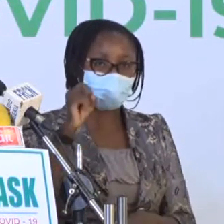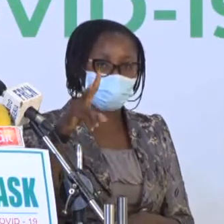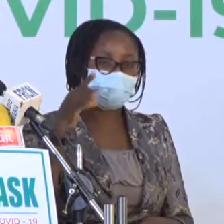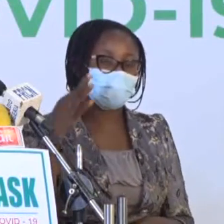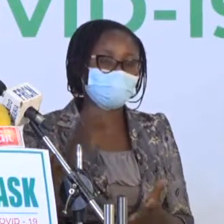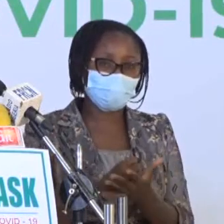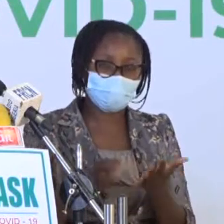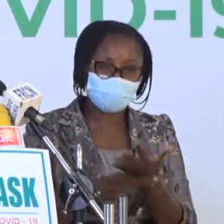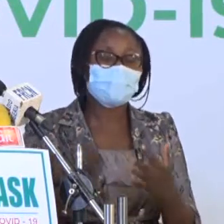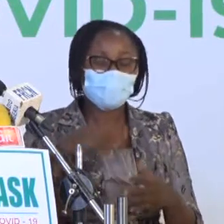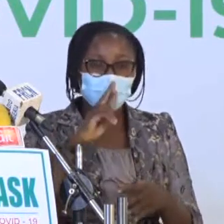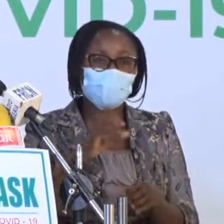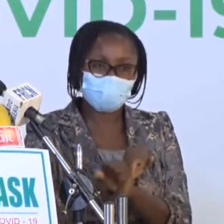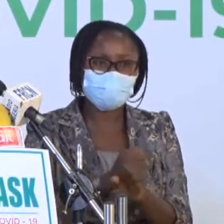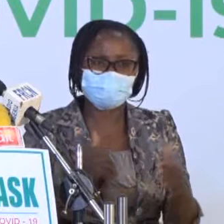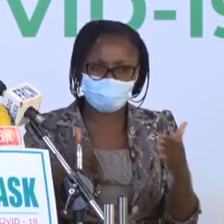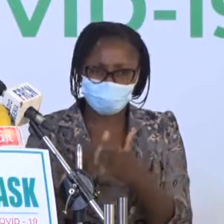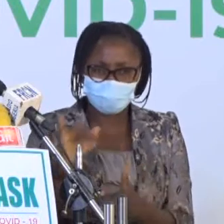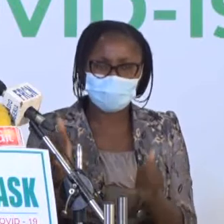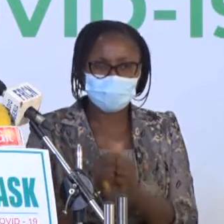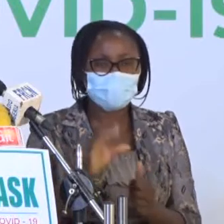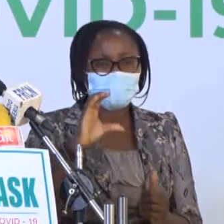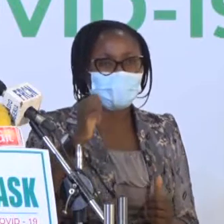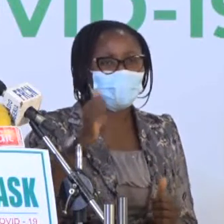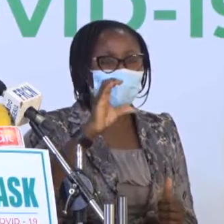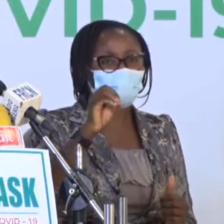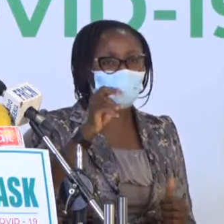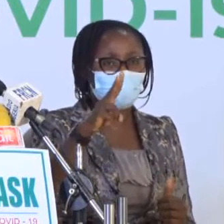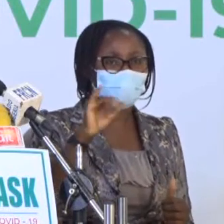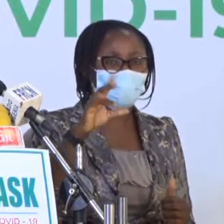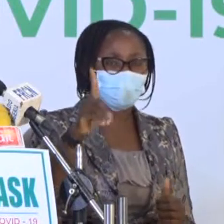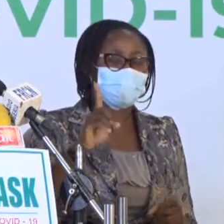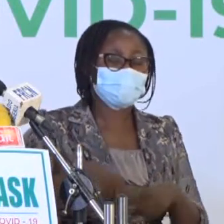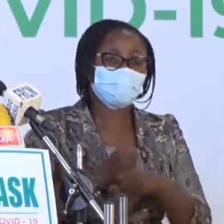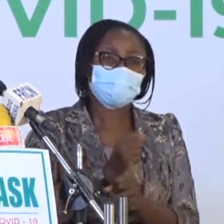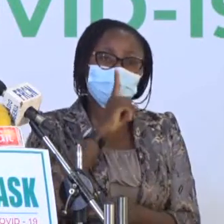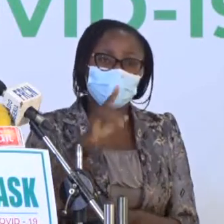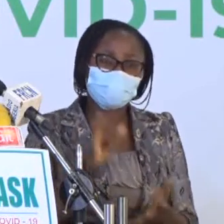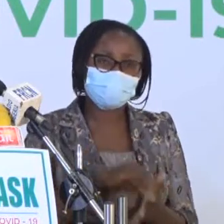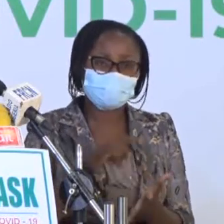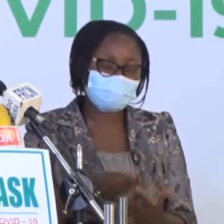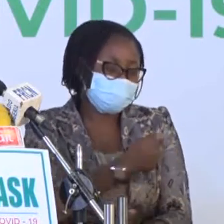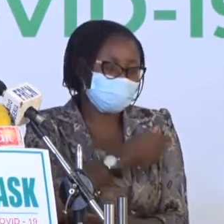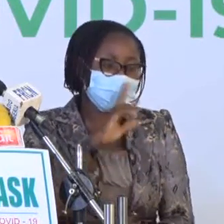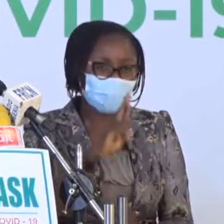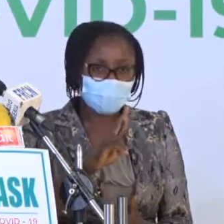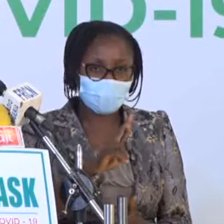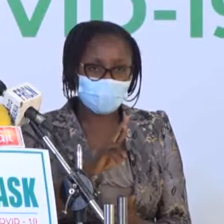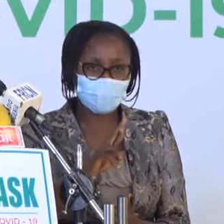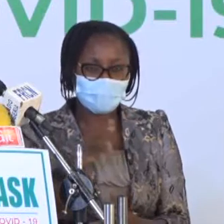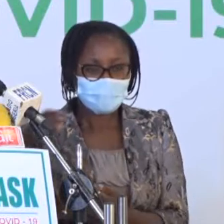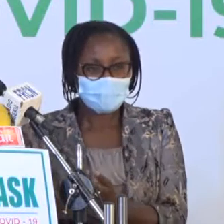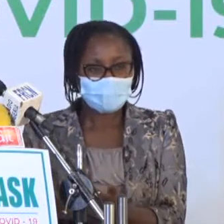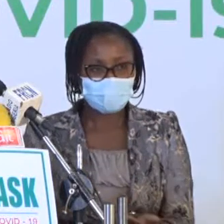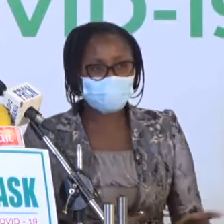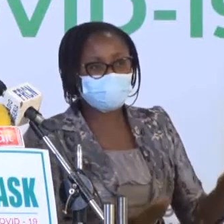March. We're working very closely with CACOVID to ensure that these vaccines are airlifted or